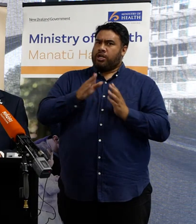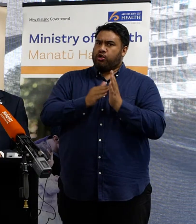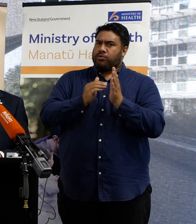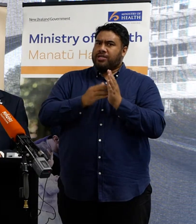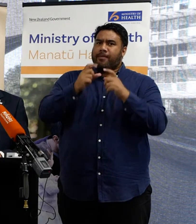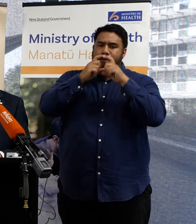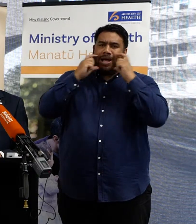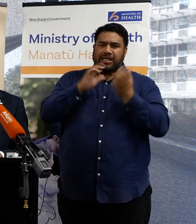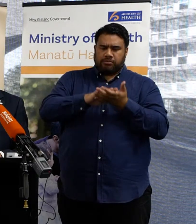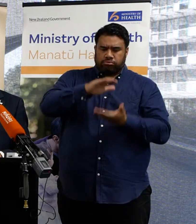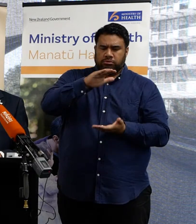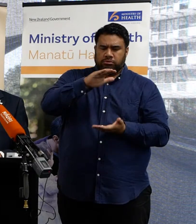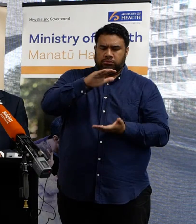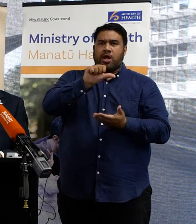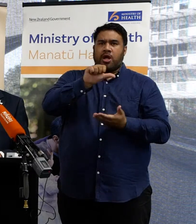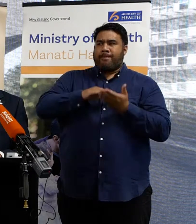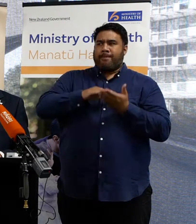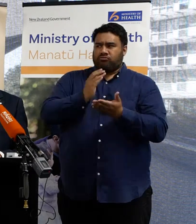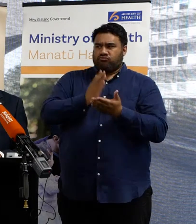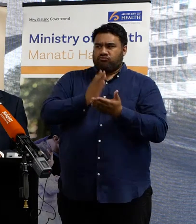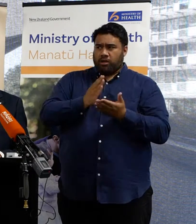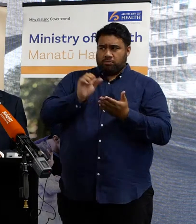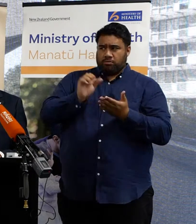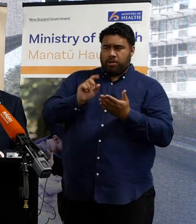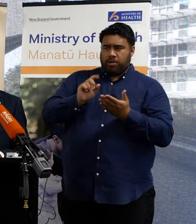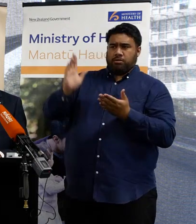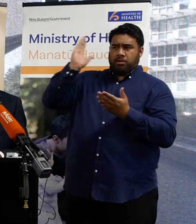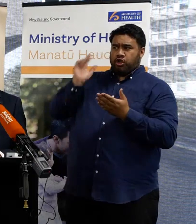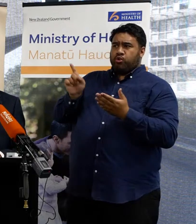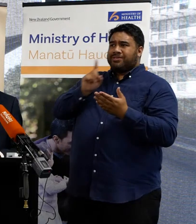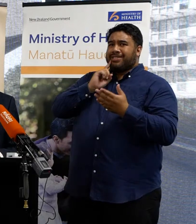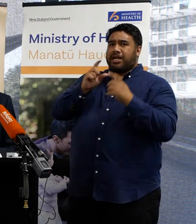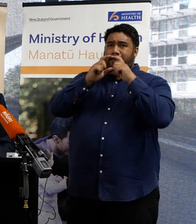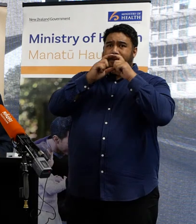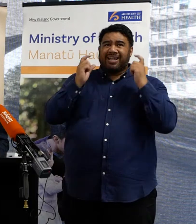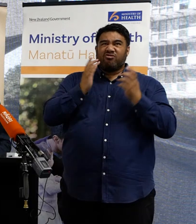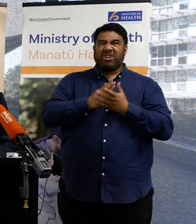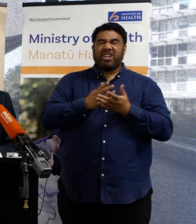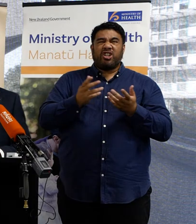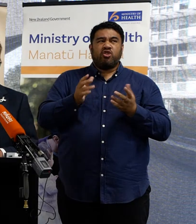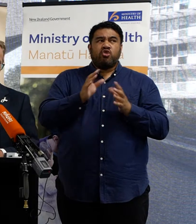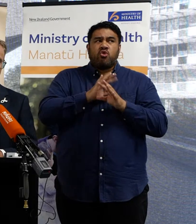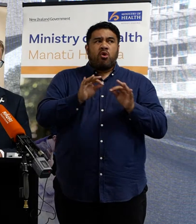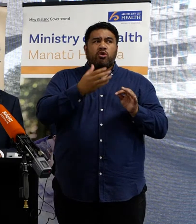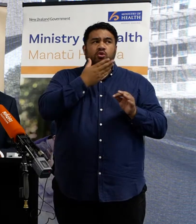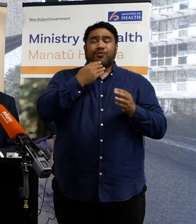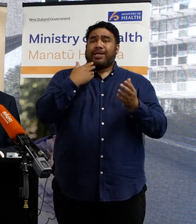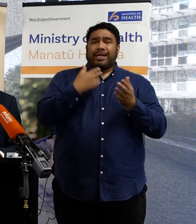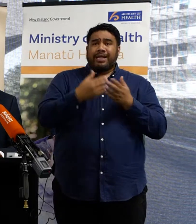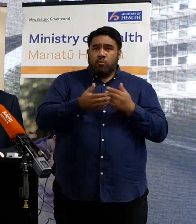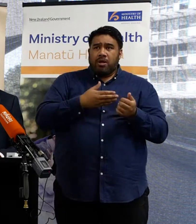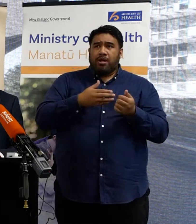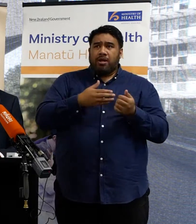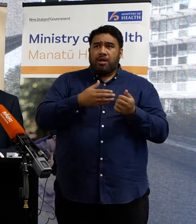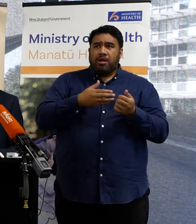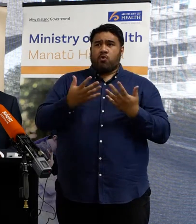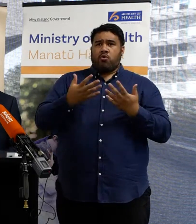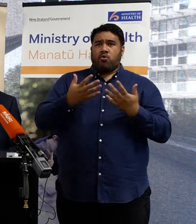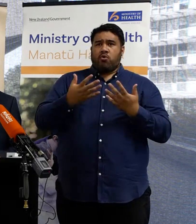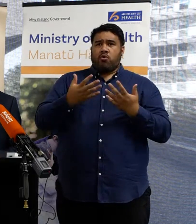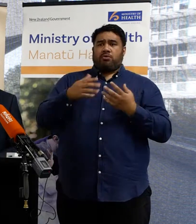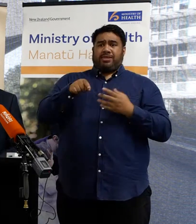like that we have. But you guys have said in the past that masks aren't particularly useful or helpful in this kind of situation. So is that a